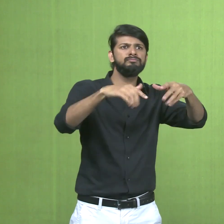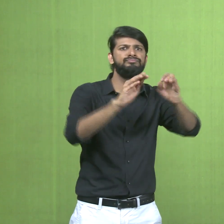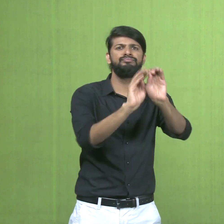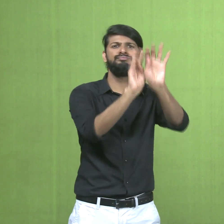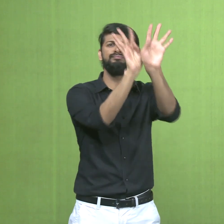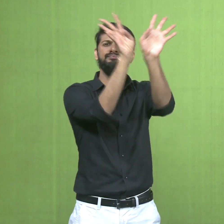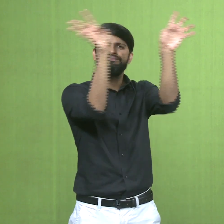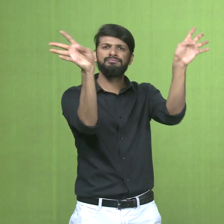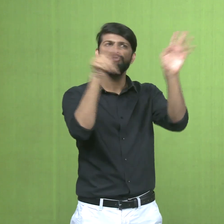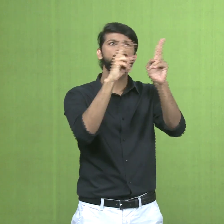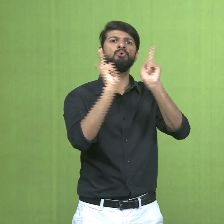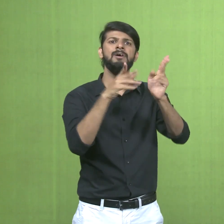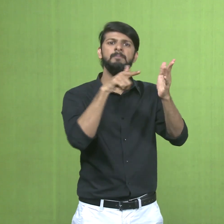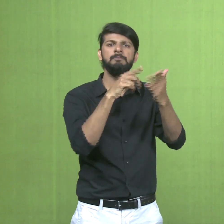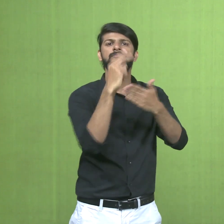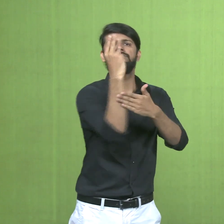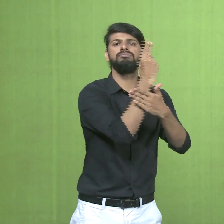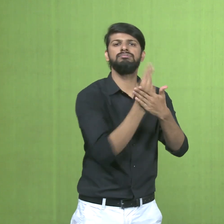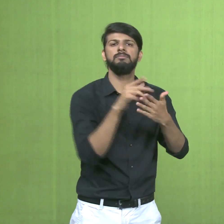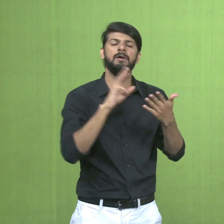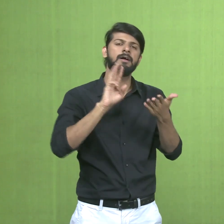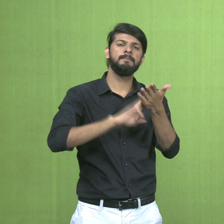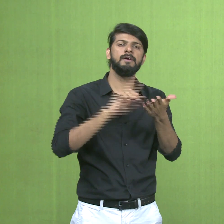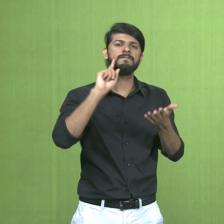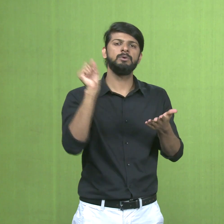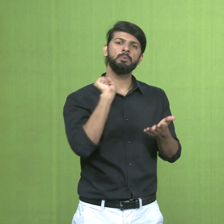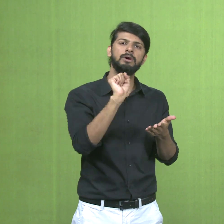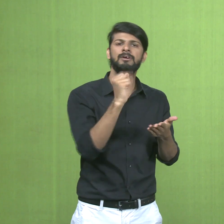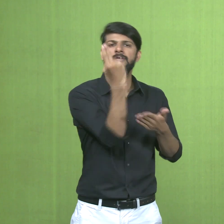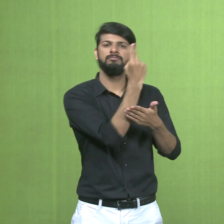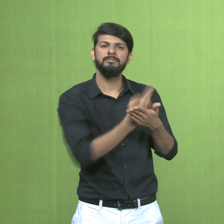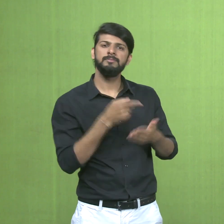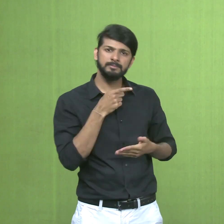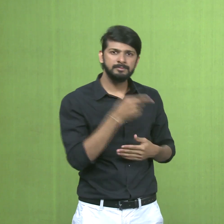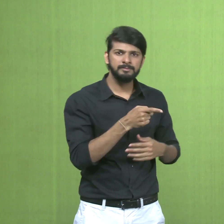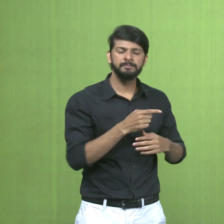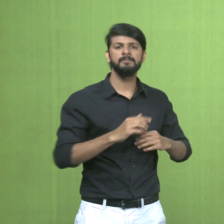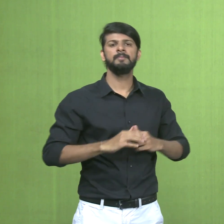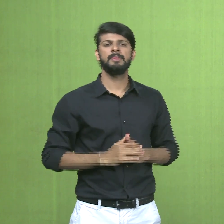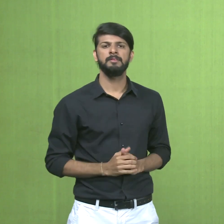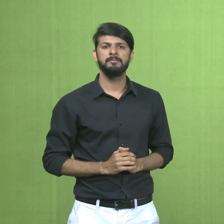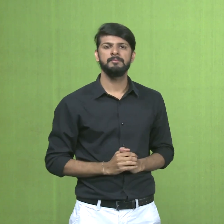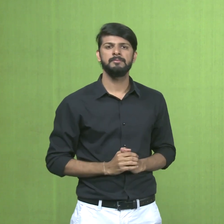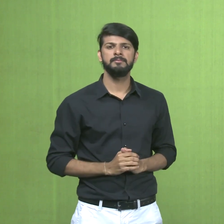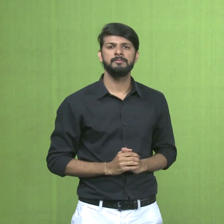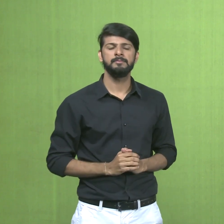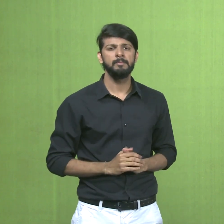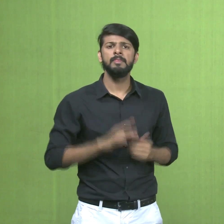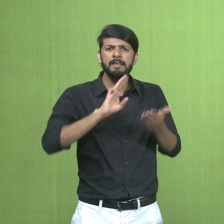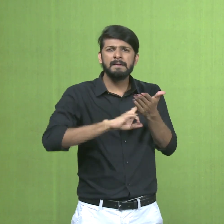artwork. Then there were flowers, animal figures, and a particular kind of tree which was known as the tree of life.